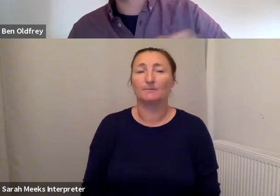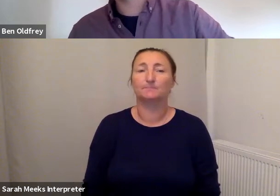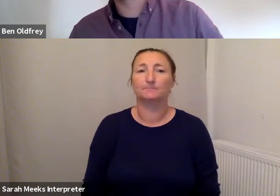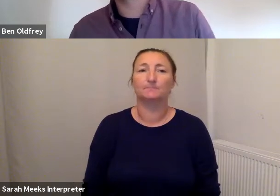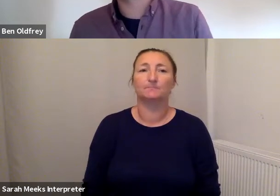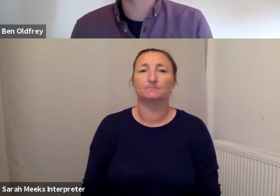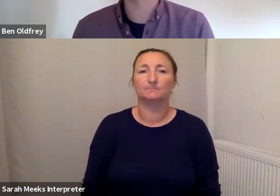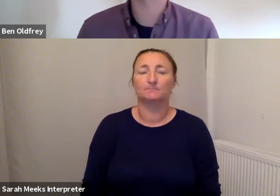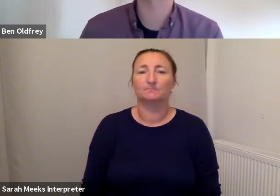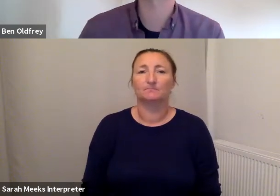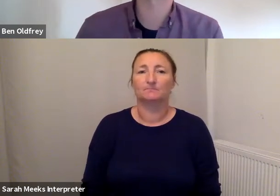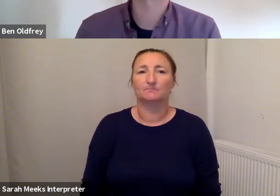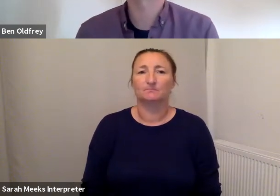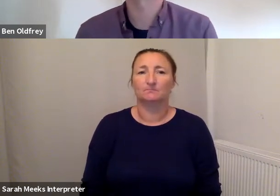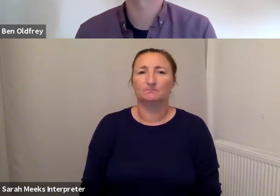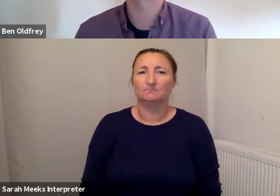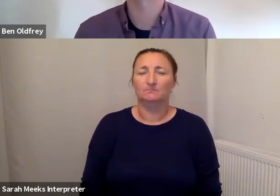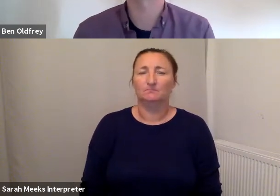The Research and